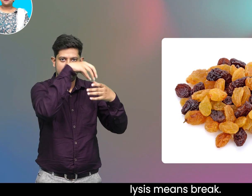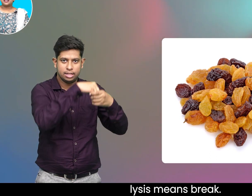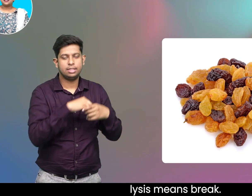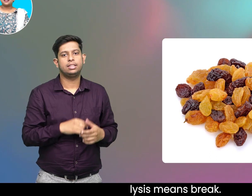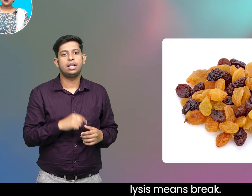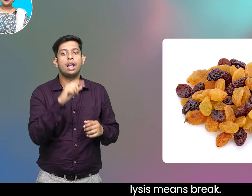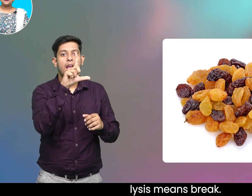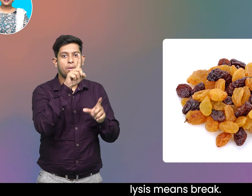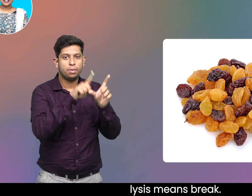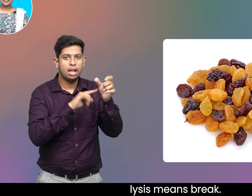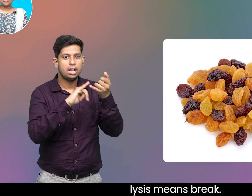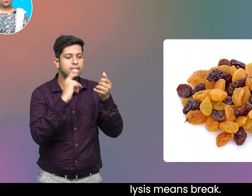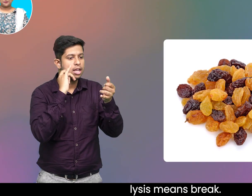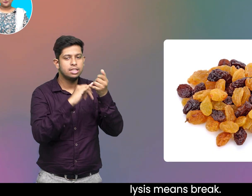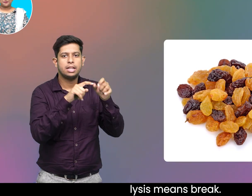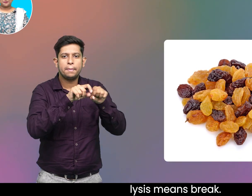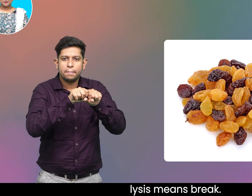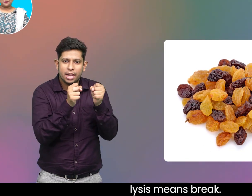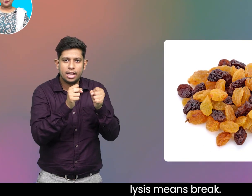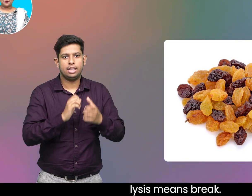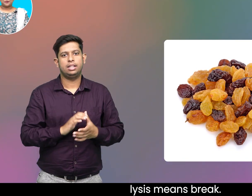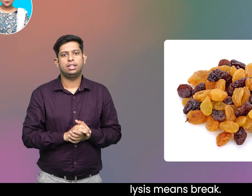Lysis means break.